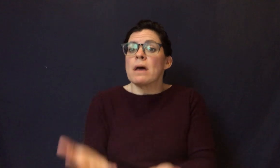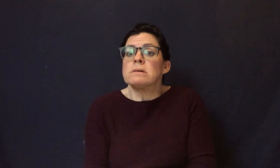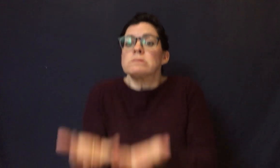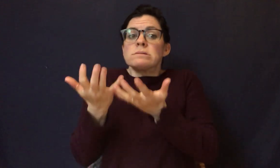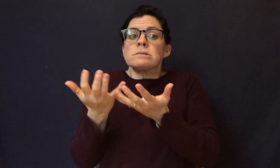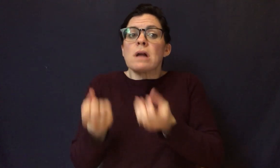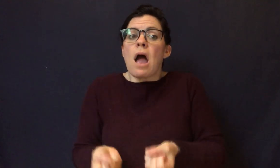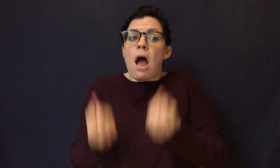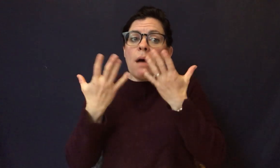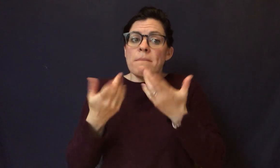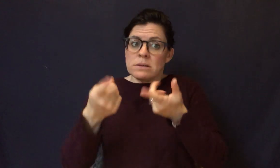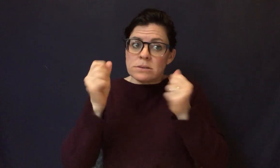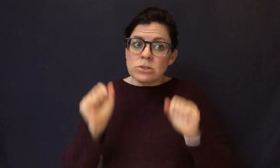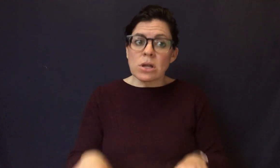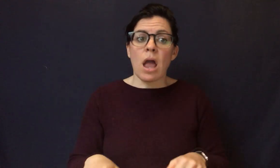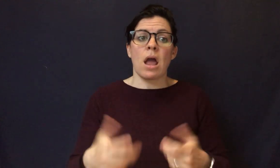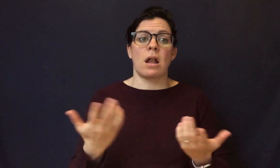not that you're a woman, but you are, and